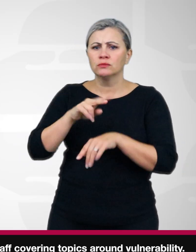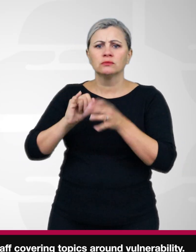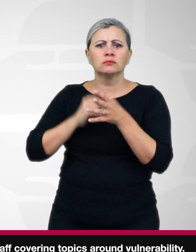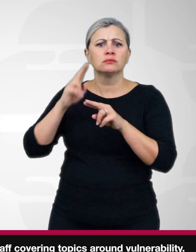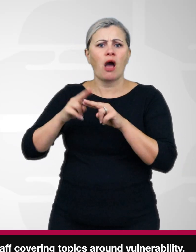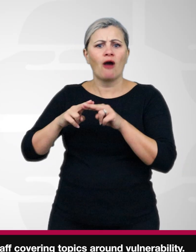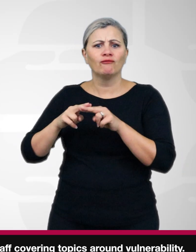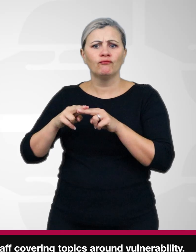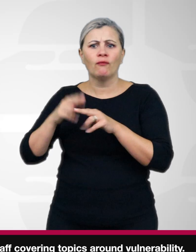around vulnerability.